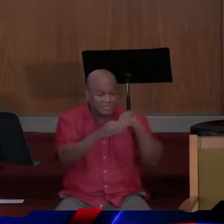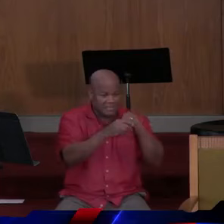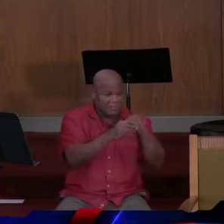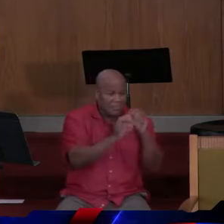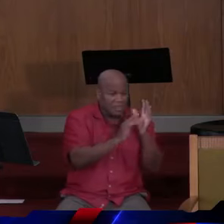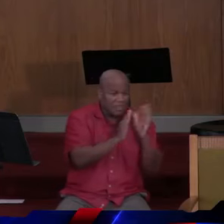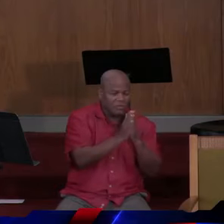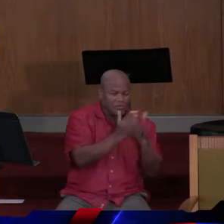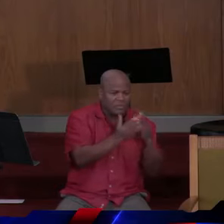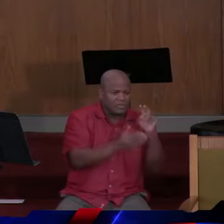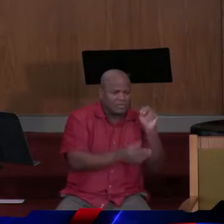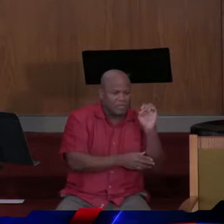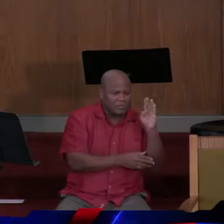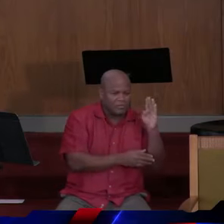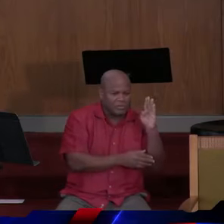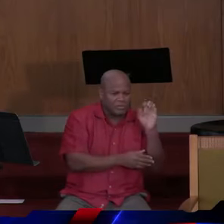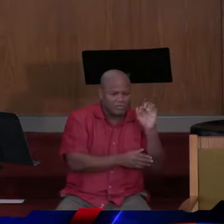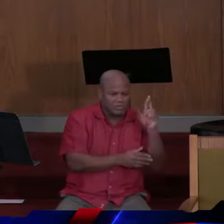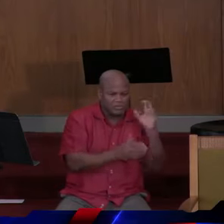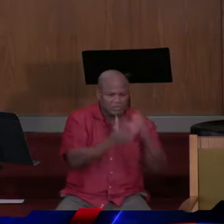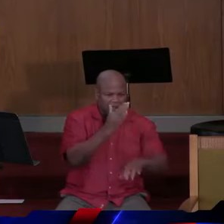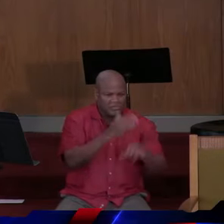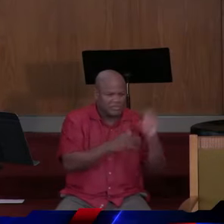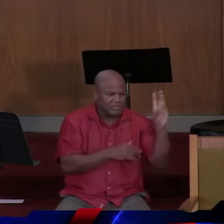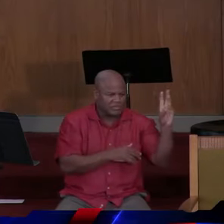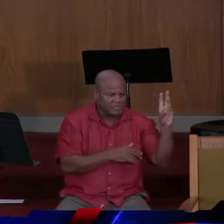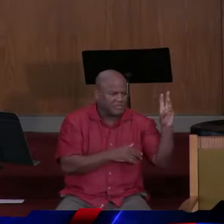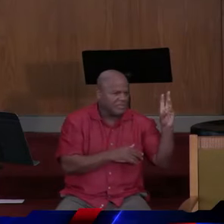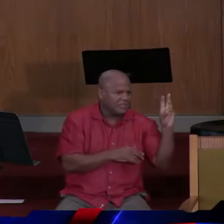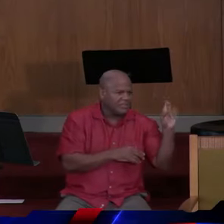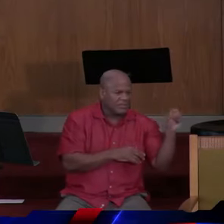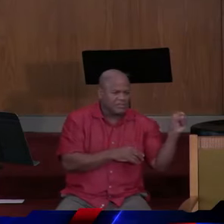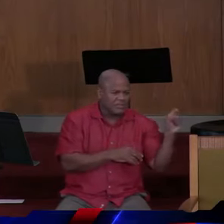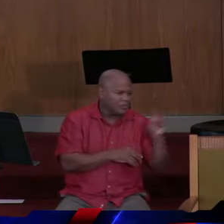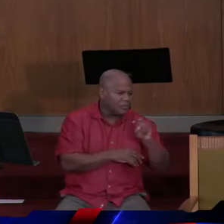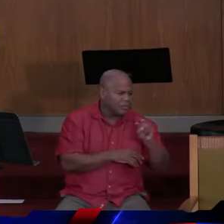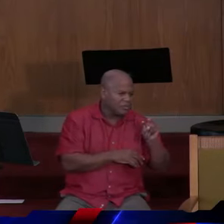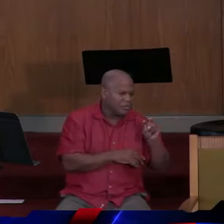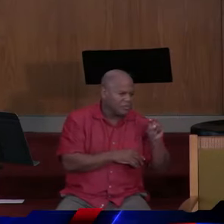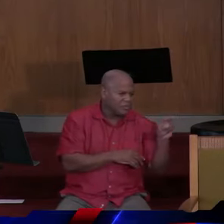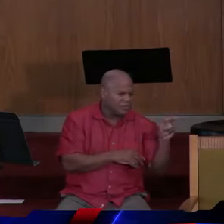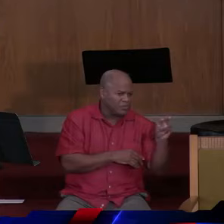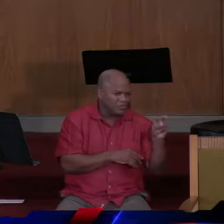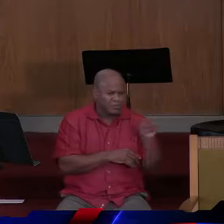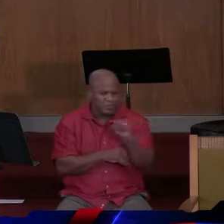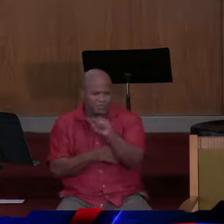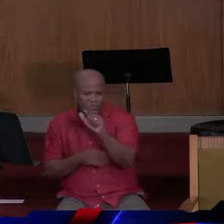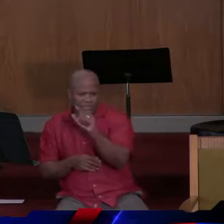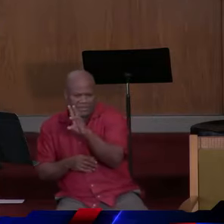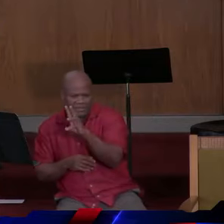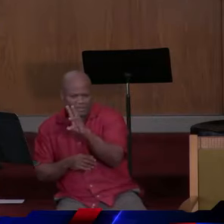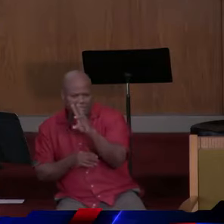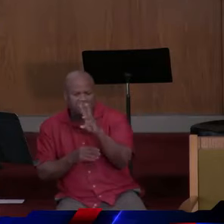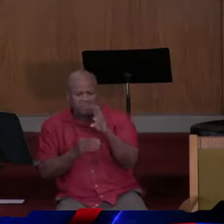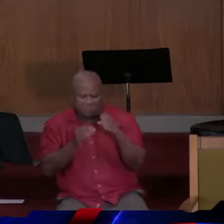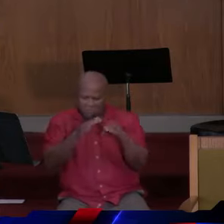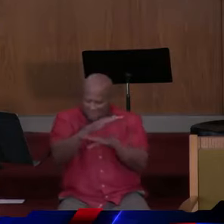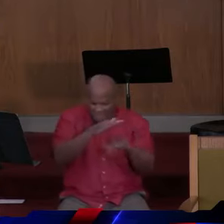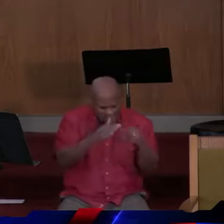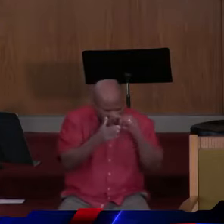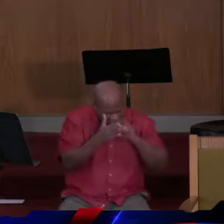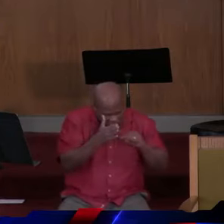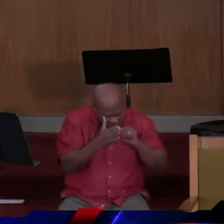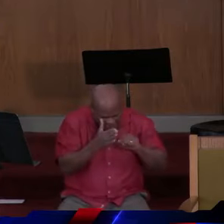6. 22 all the way to 27, if you will. An elementary examination of